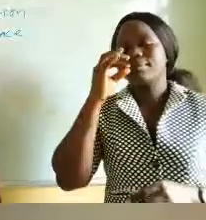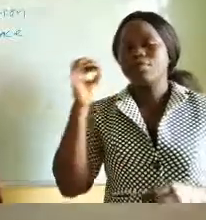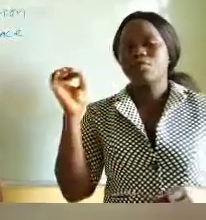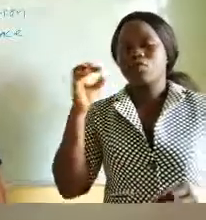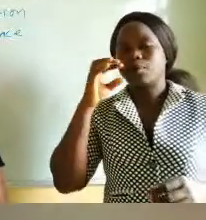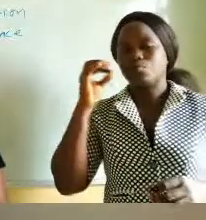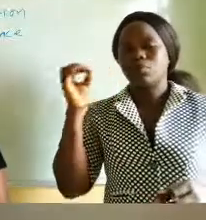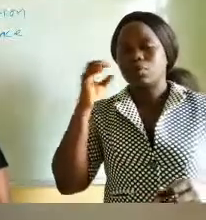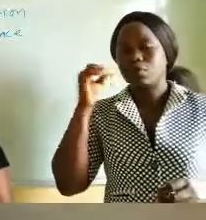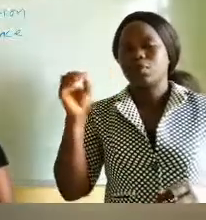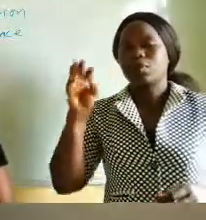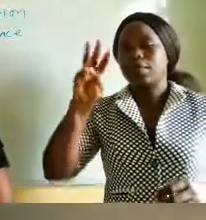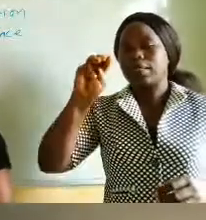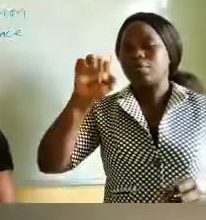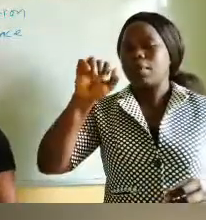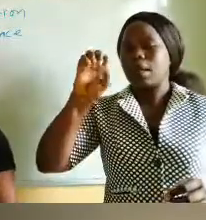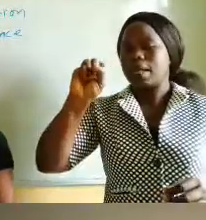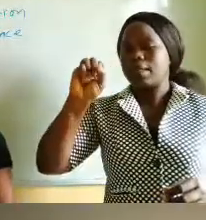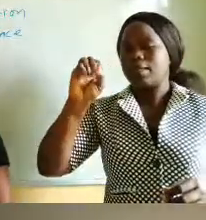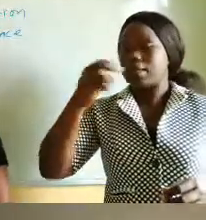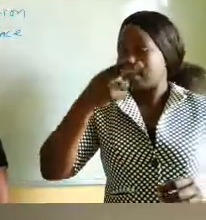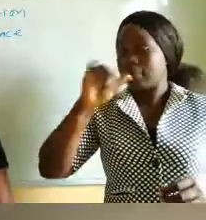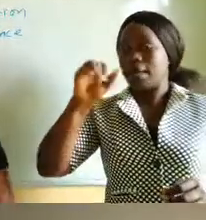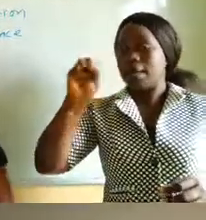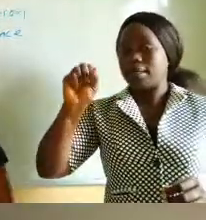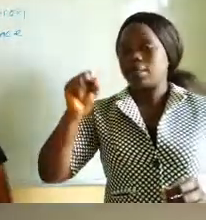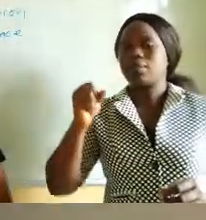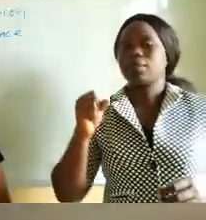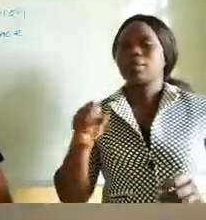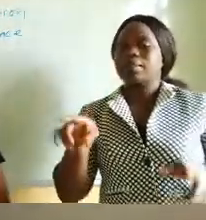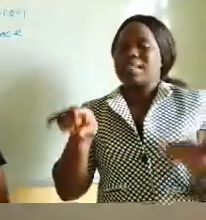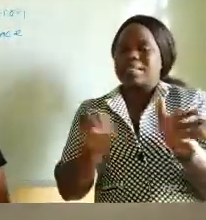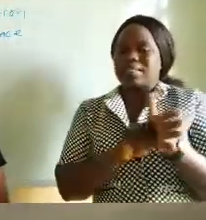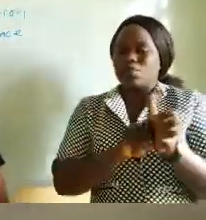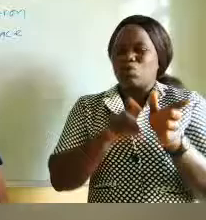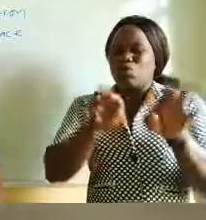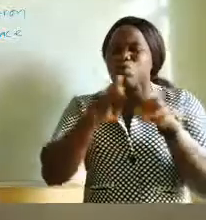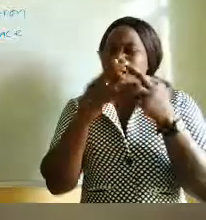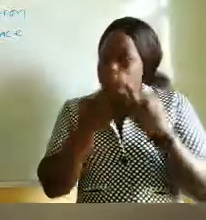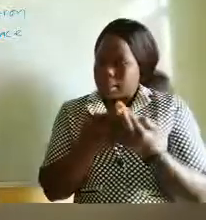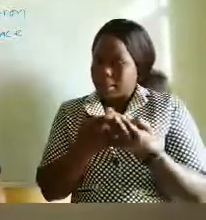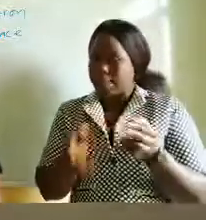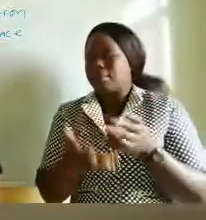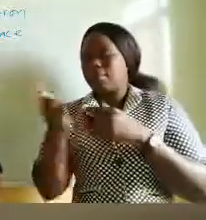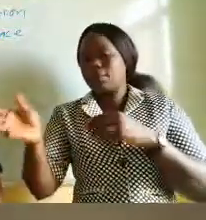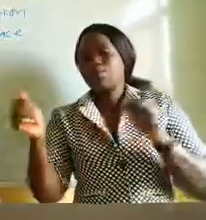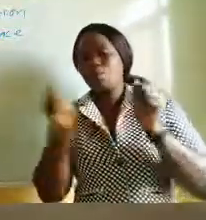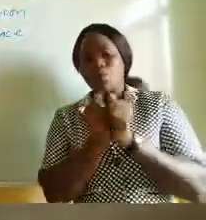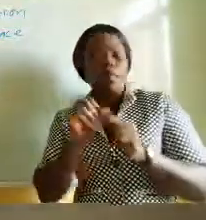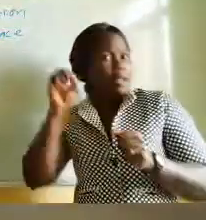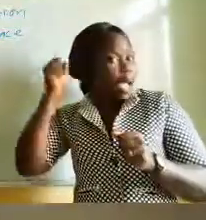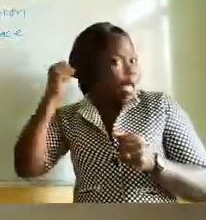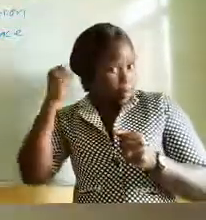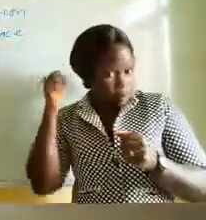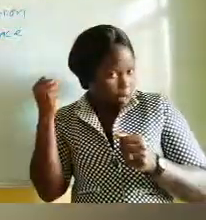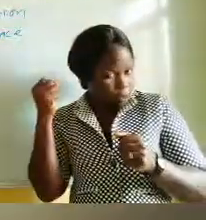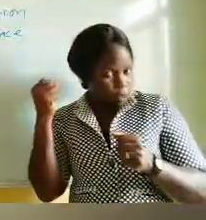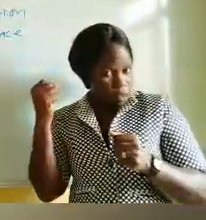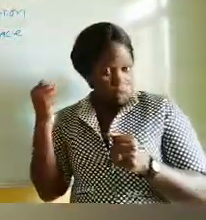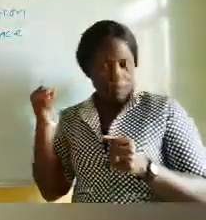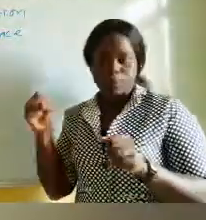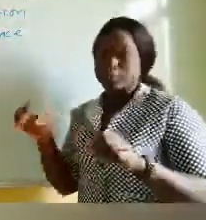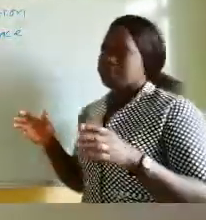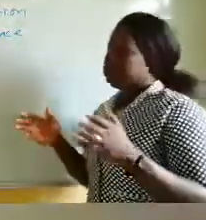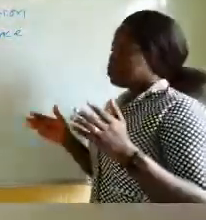The hissing of a snake. That is onomatopoeia. You represent things with their